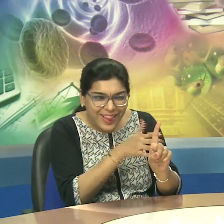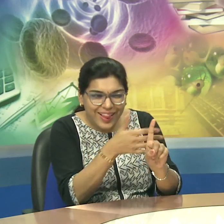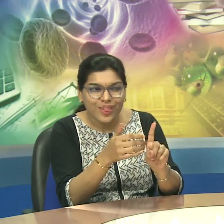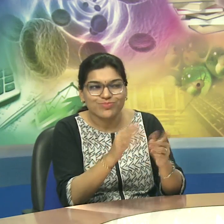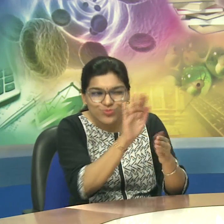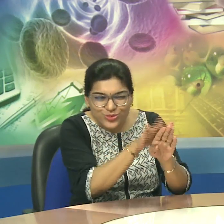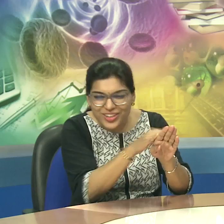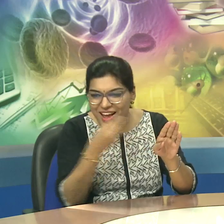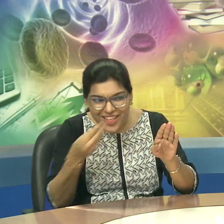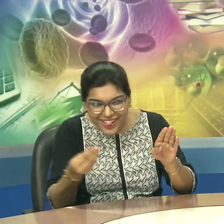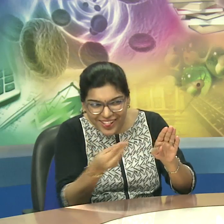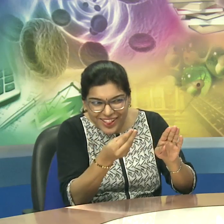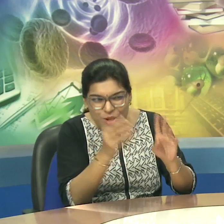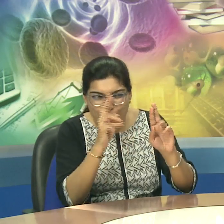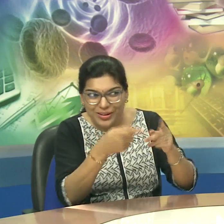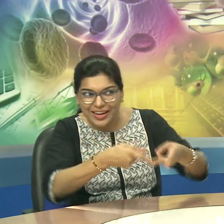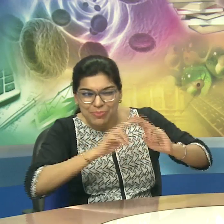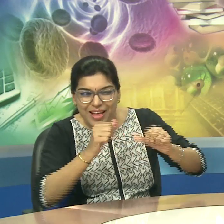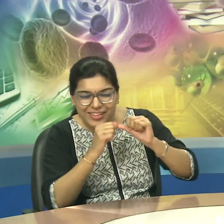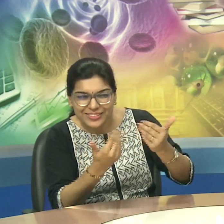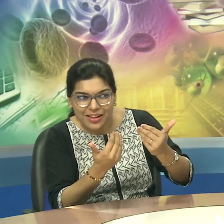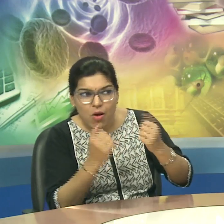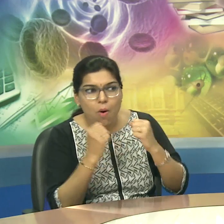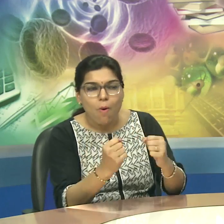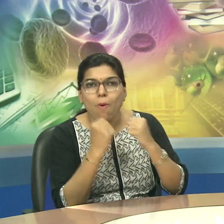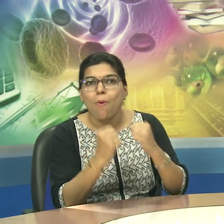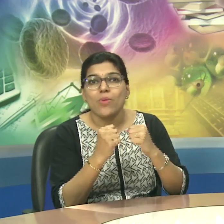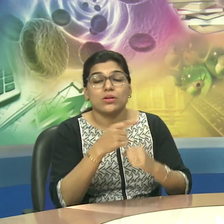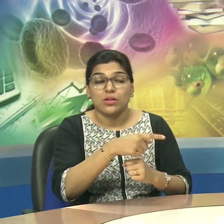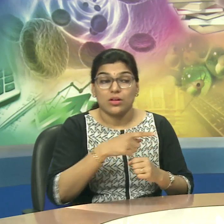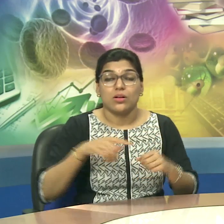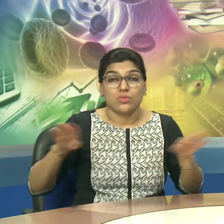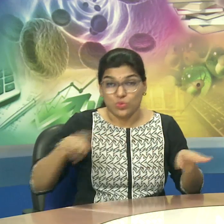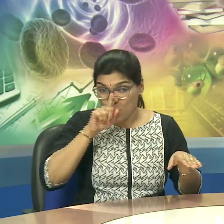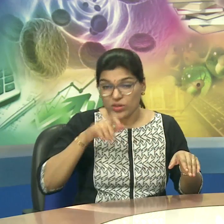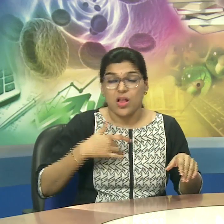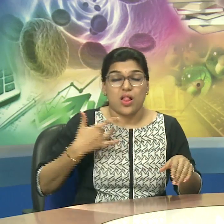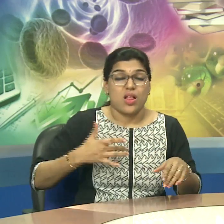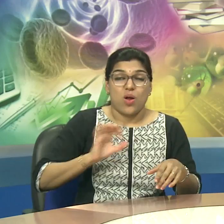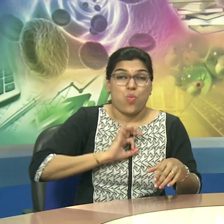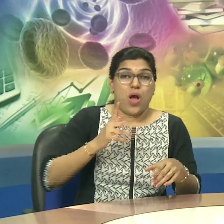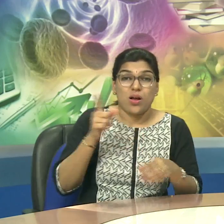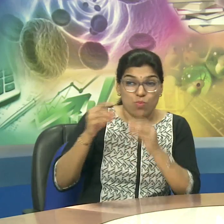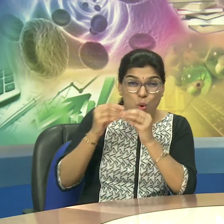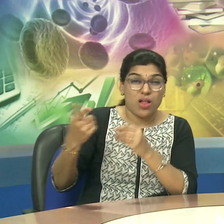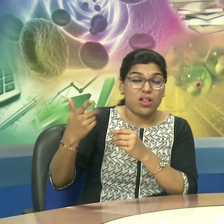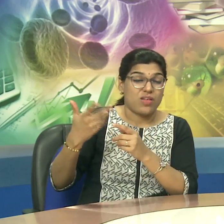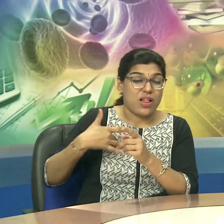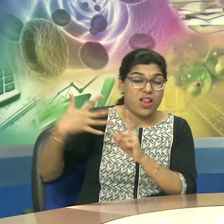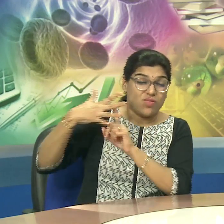and resisted all her blandishments. The